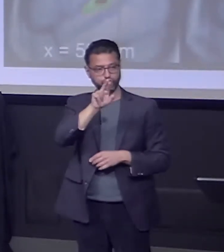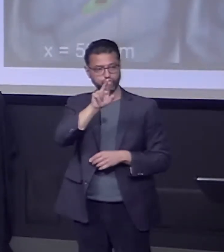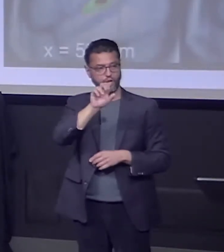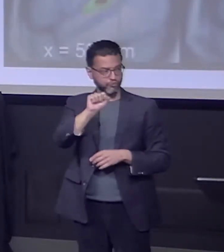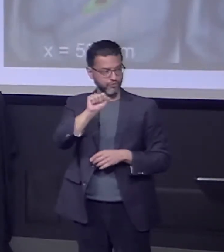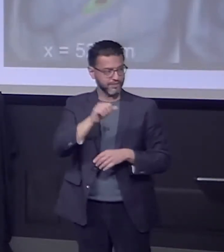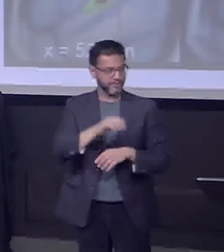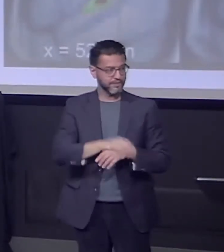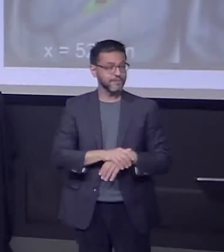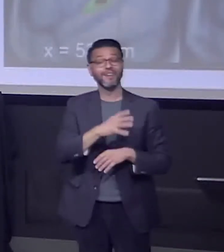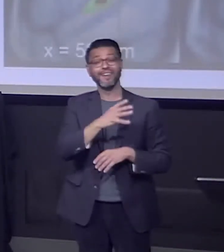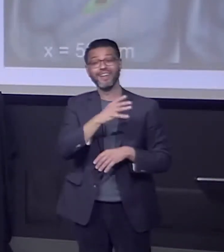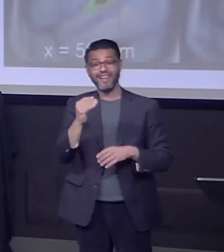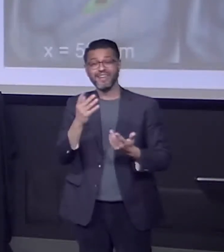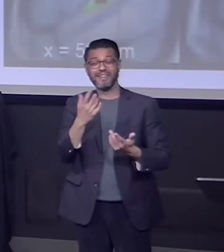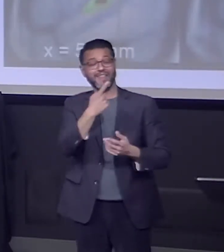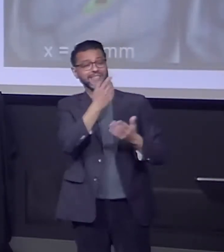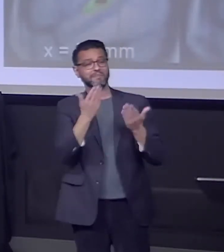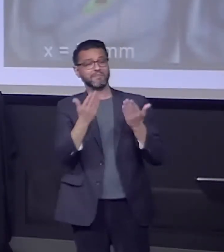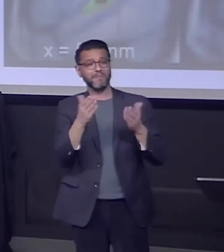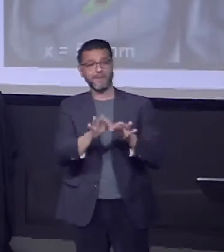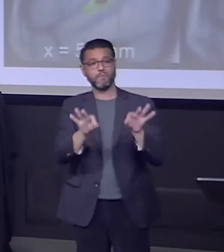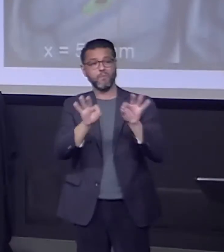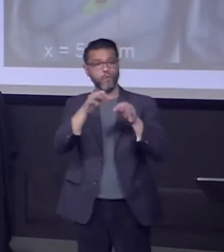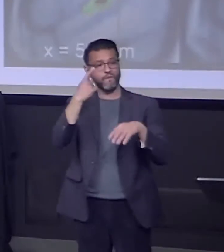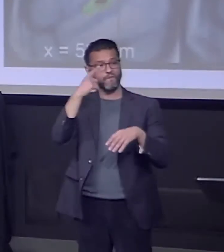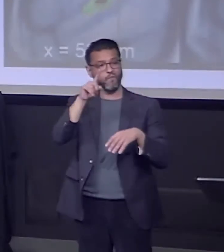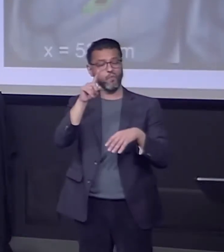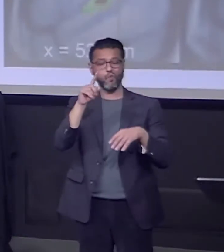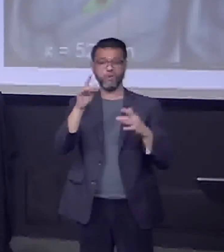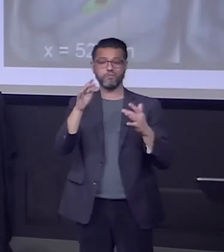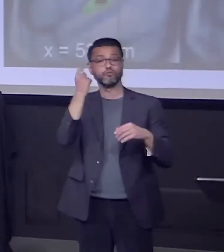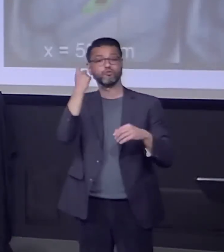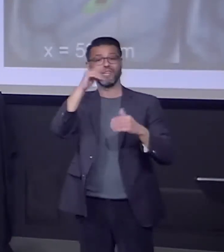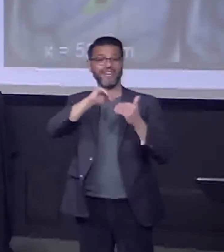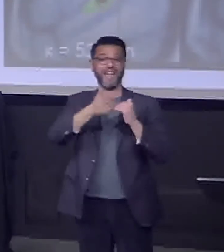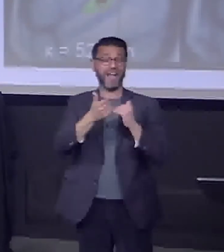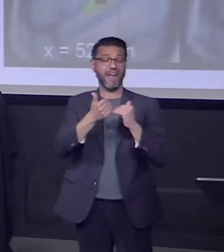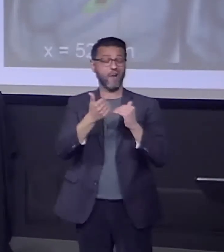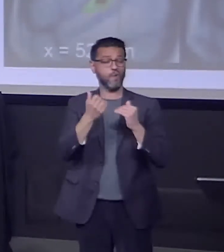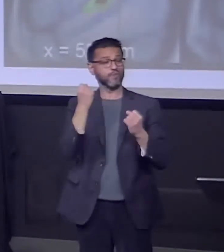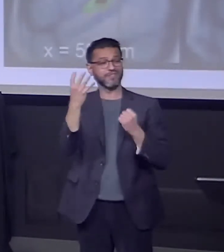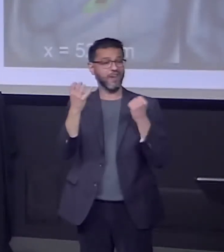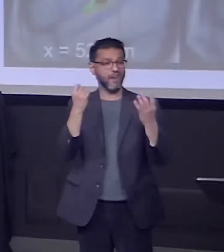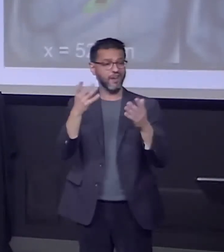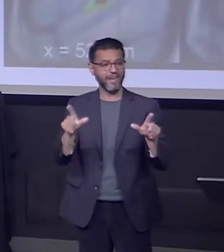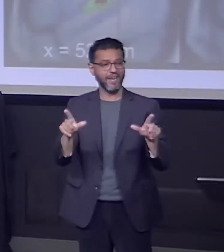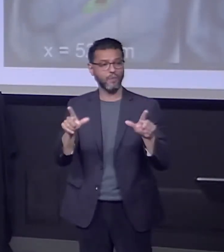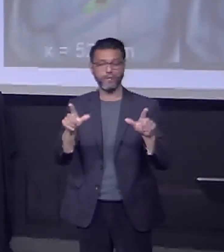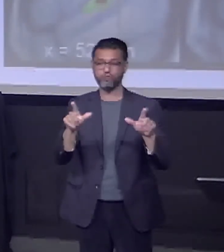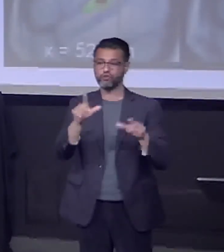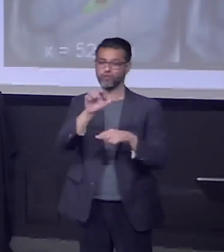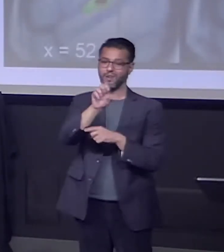actually, and this is maybe important for the purpose of understanding how sign languages are